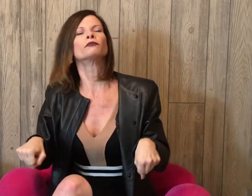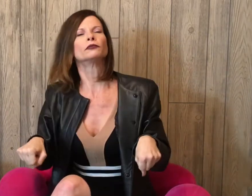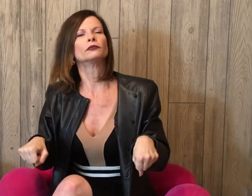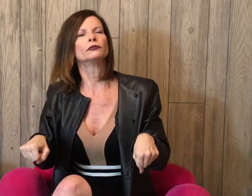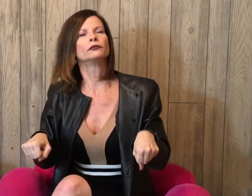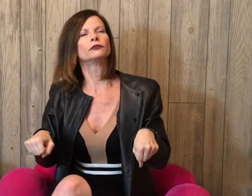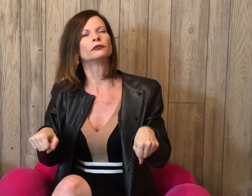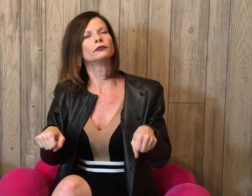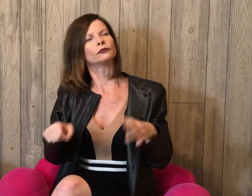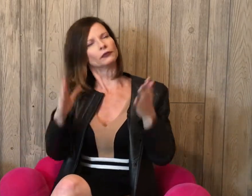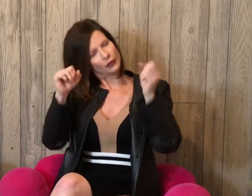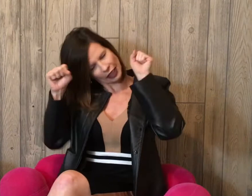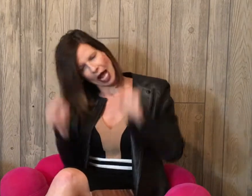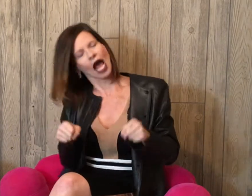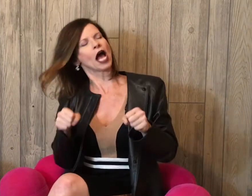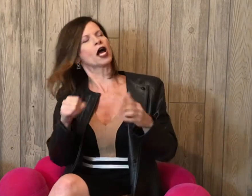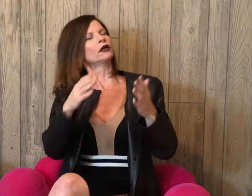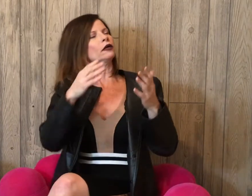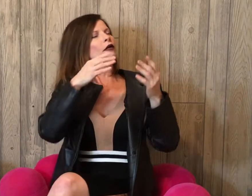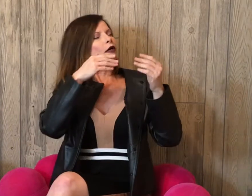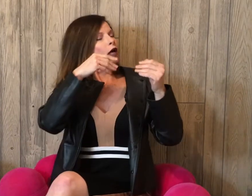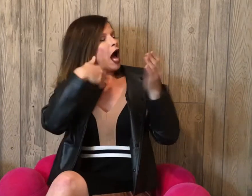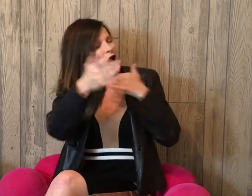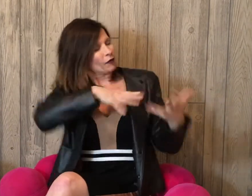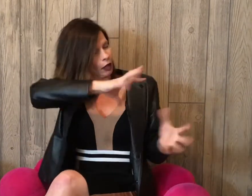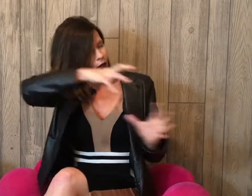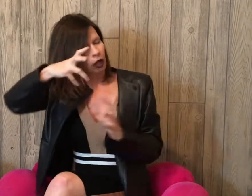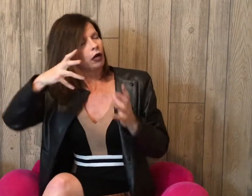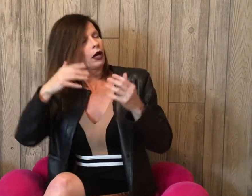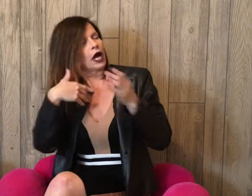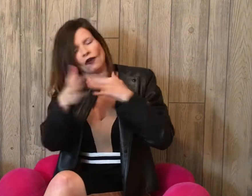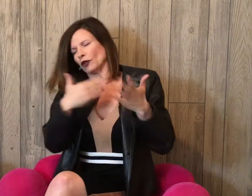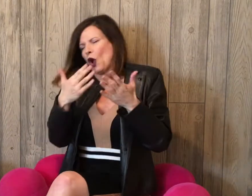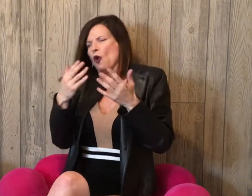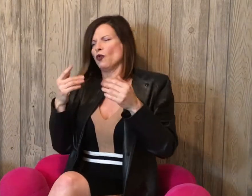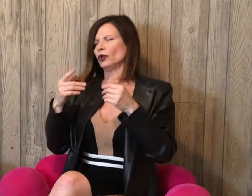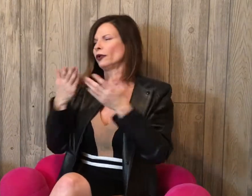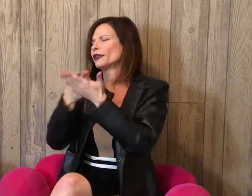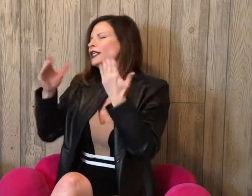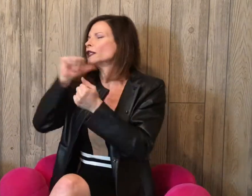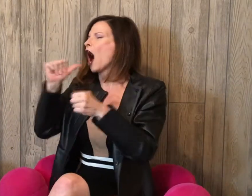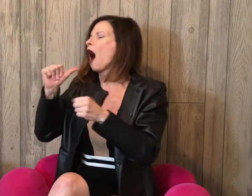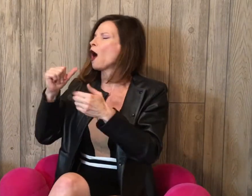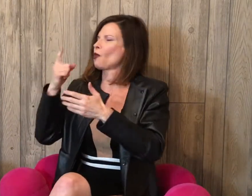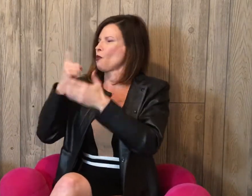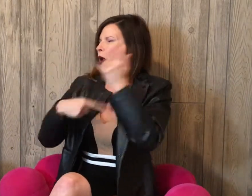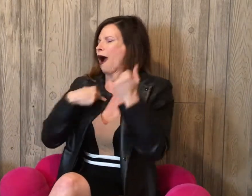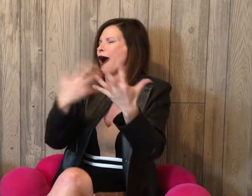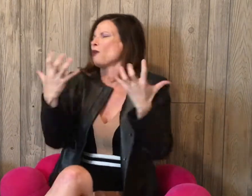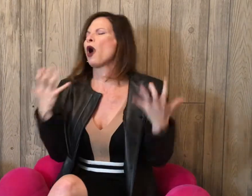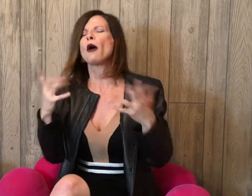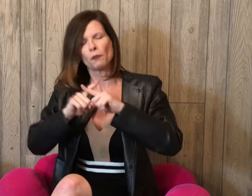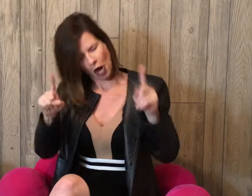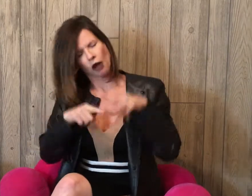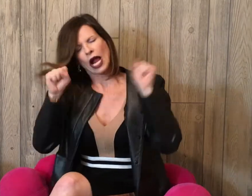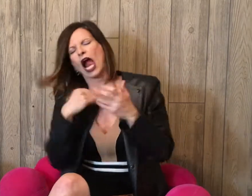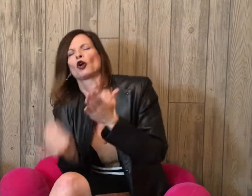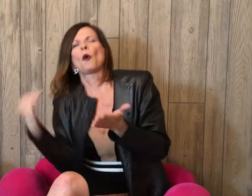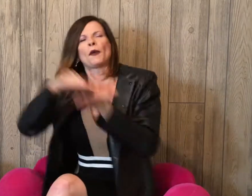mistakes, failures, or whatever it may be. You can push past it, even though life gets crazy and we don't always get what we